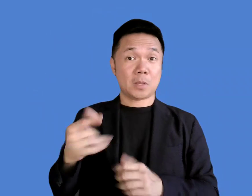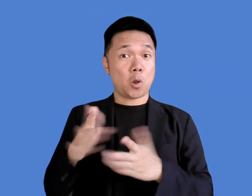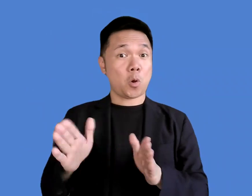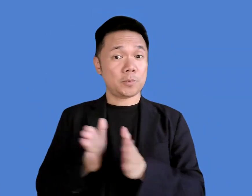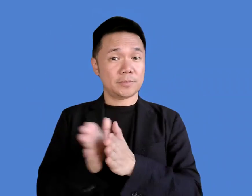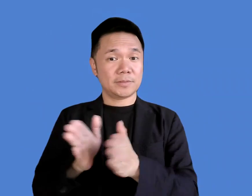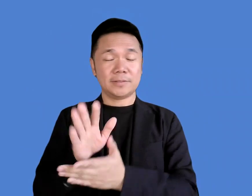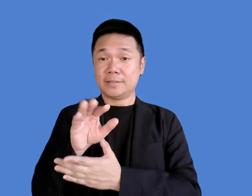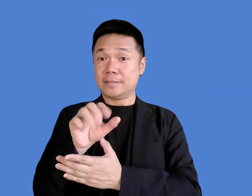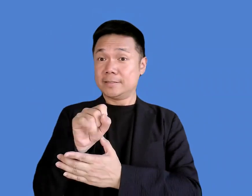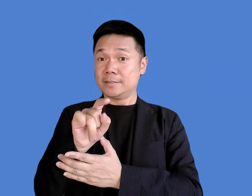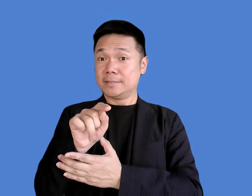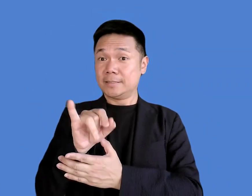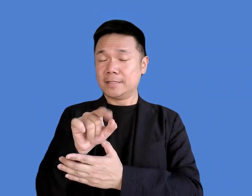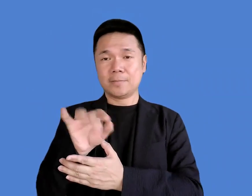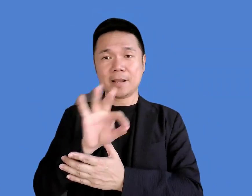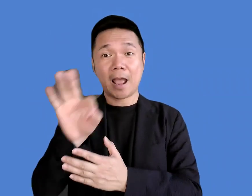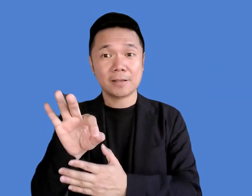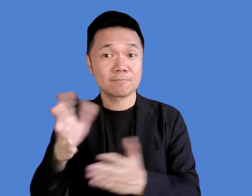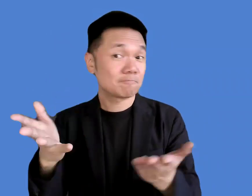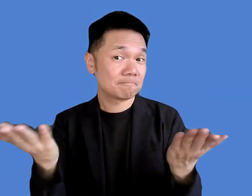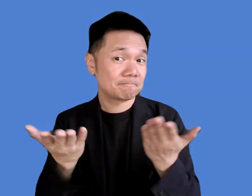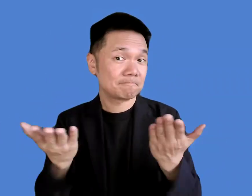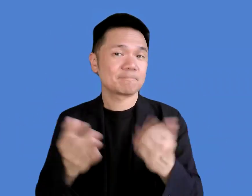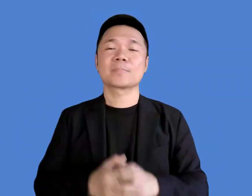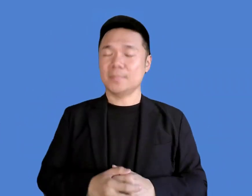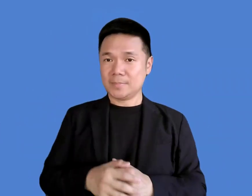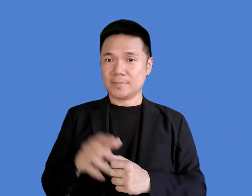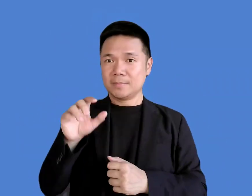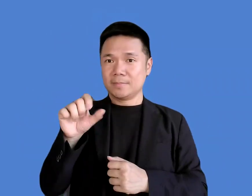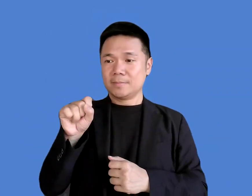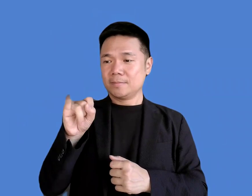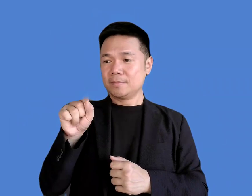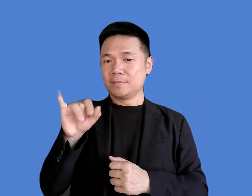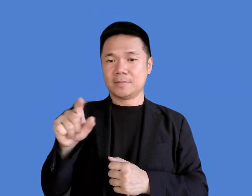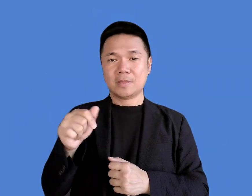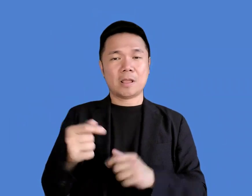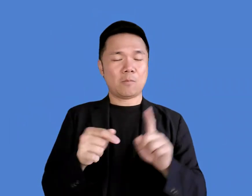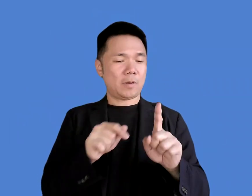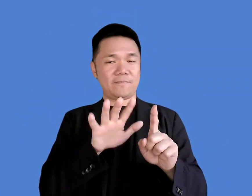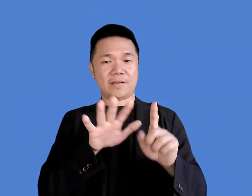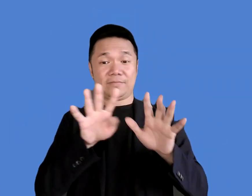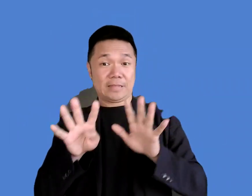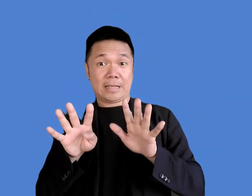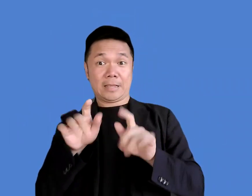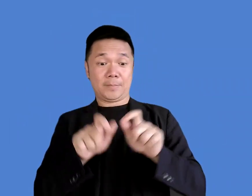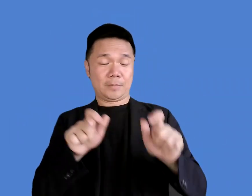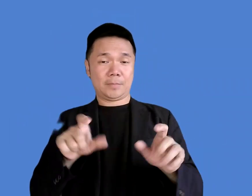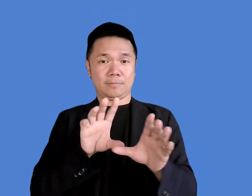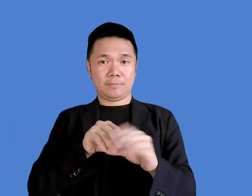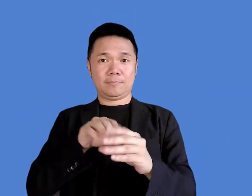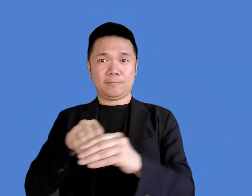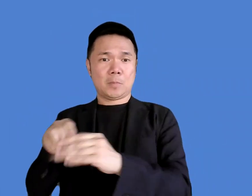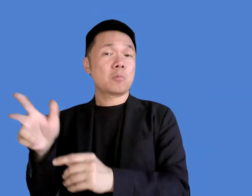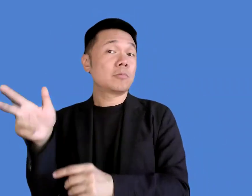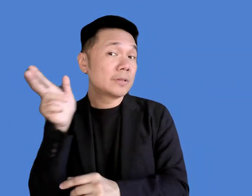Siti briefly, I'm going to quickly introduce Siti, and we already have a 159 participants. So I want the participants to